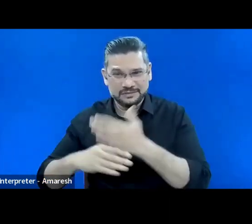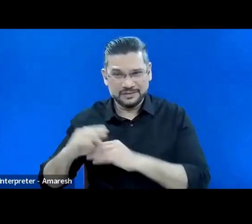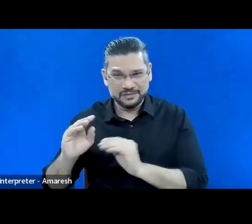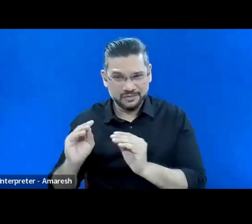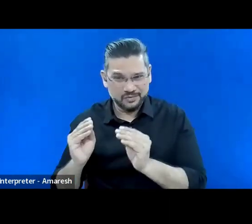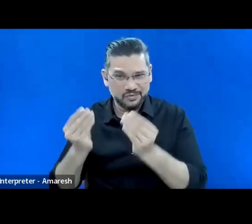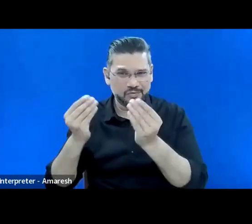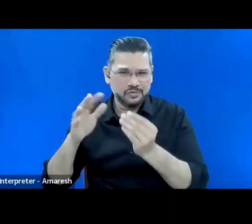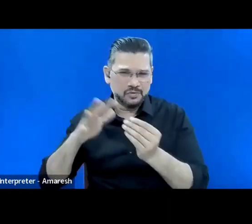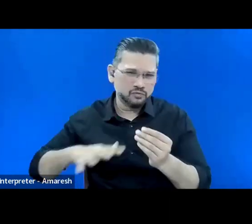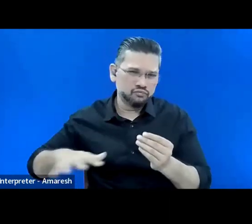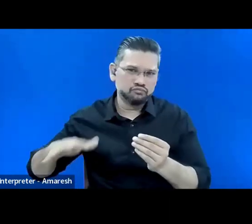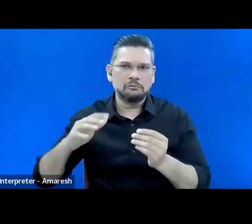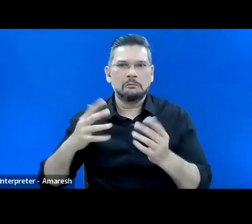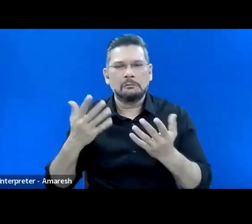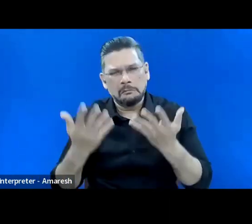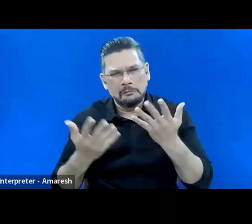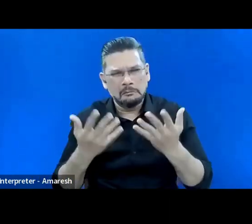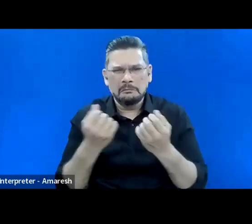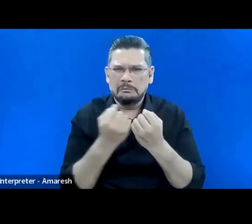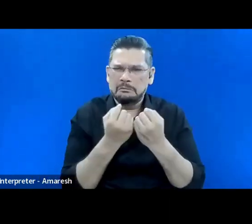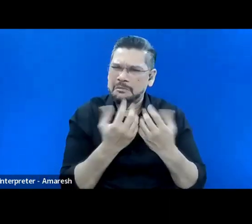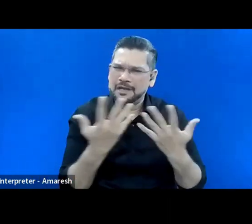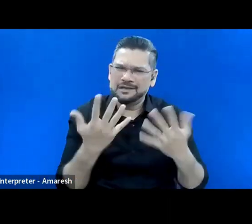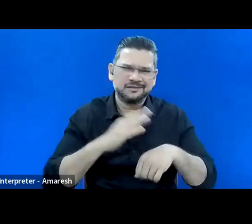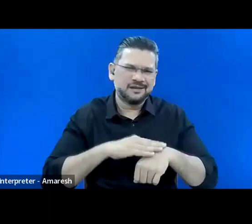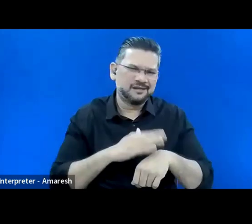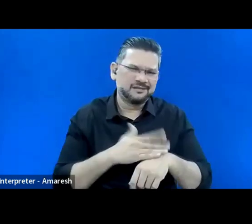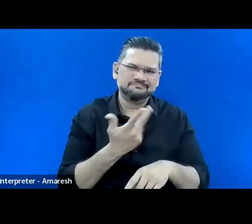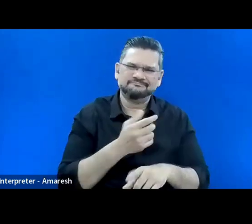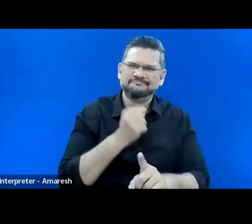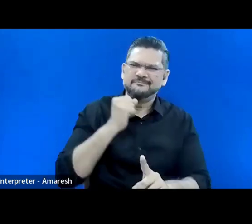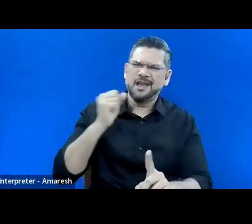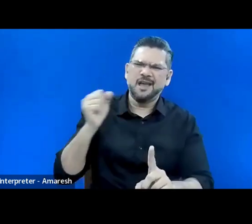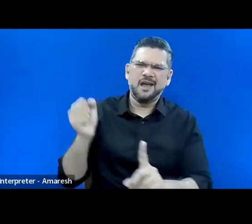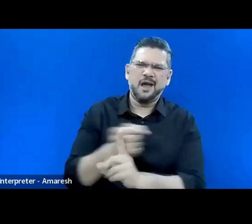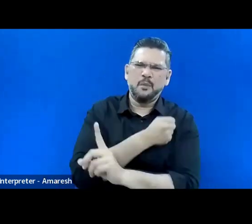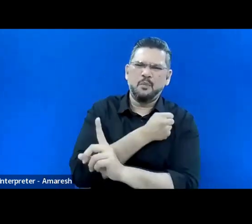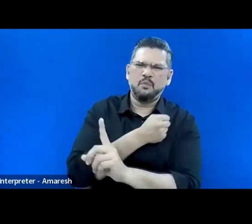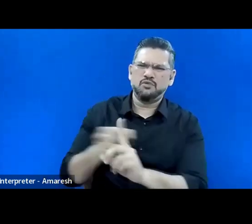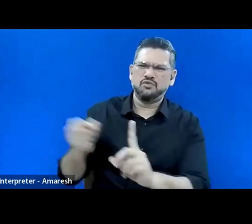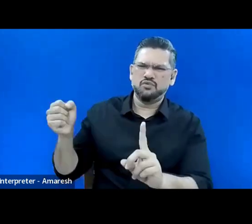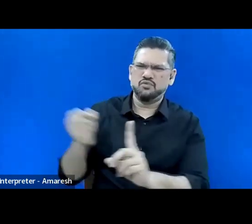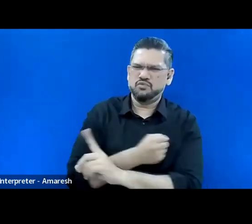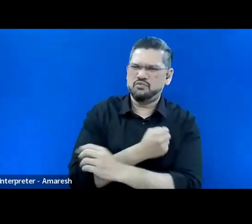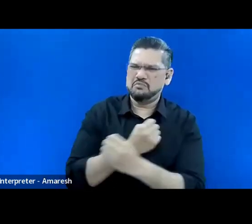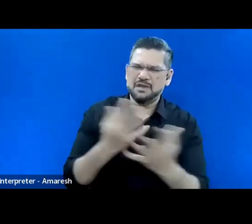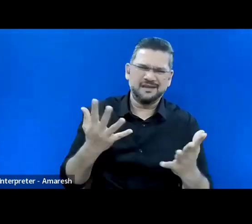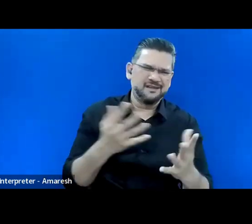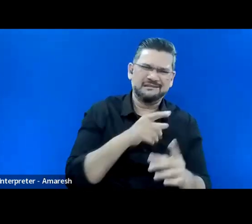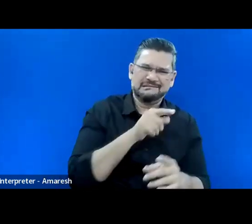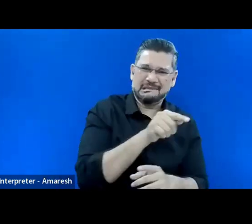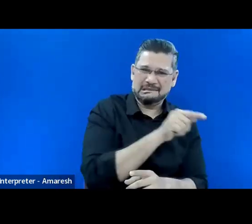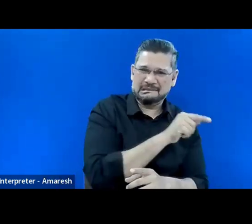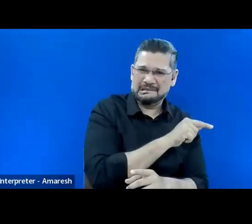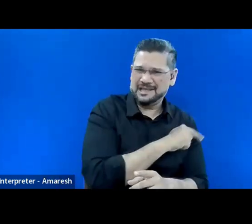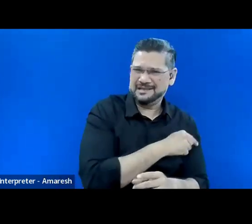of abuse in the hands of law enforcers, in the hands of medical